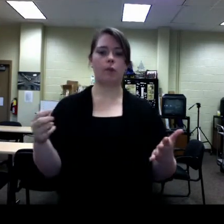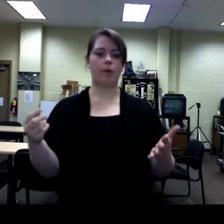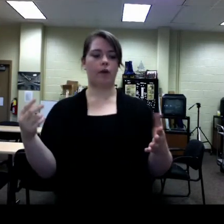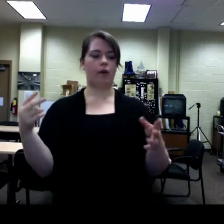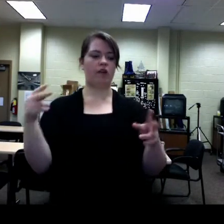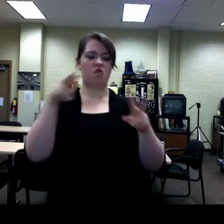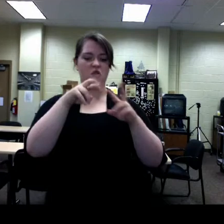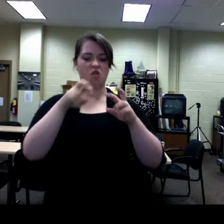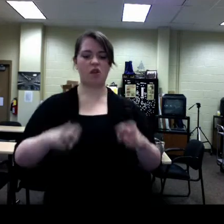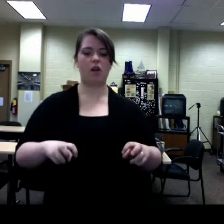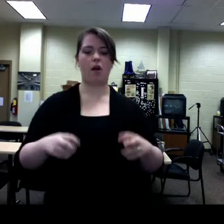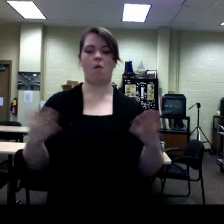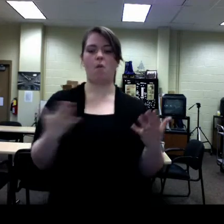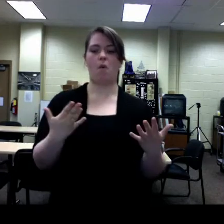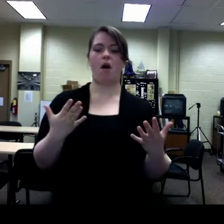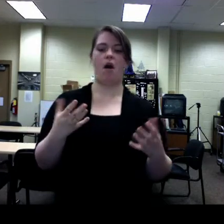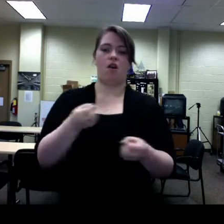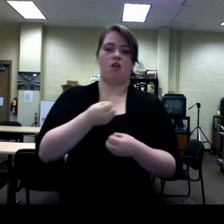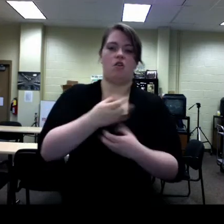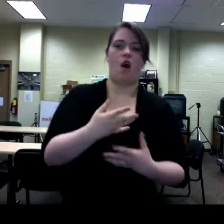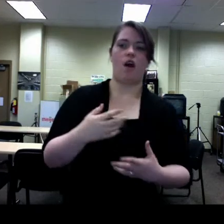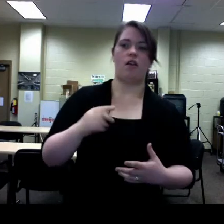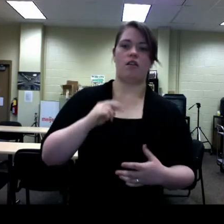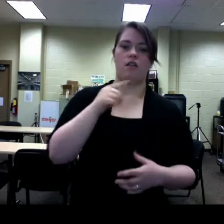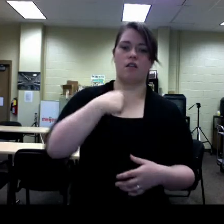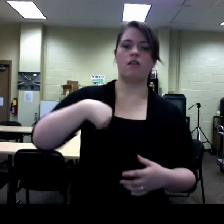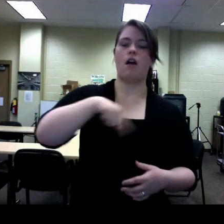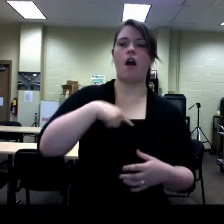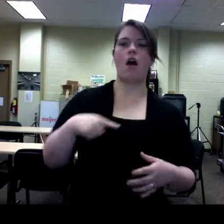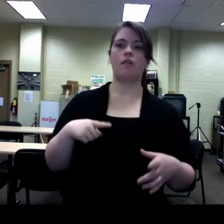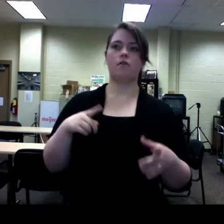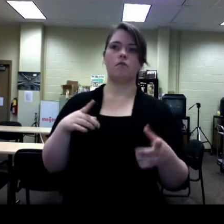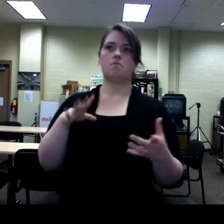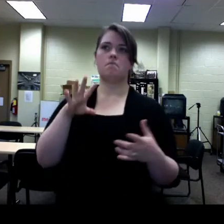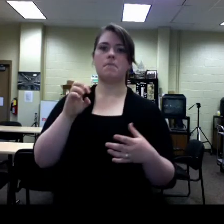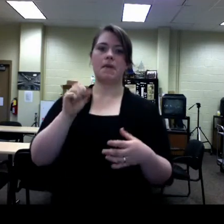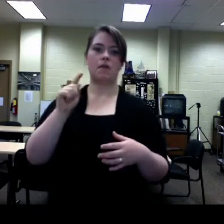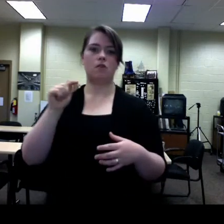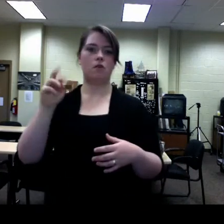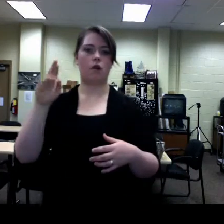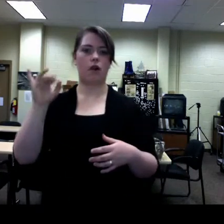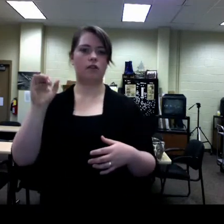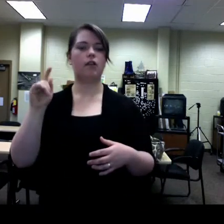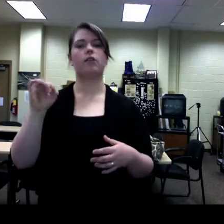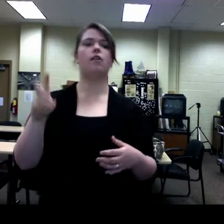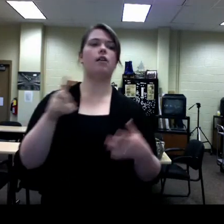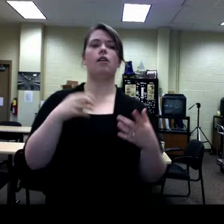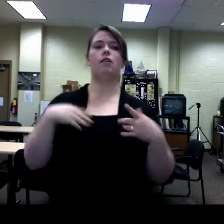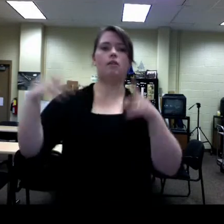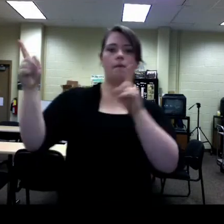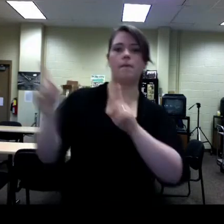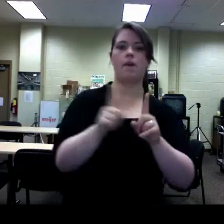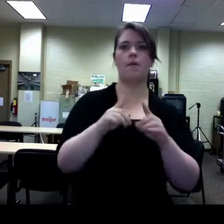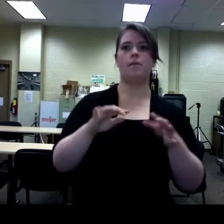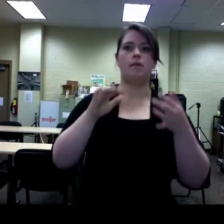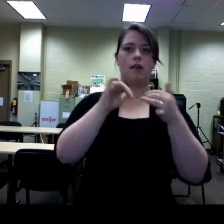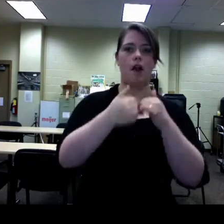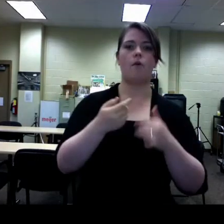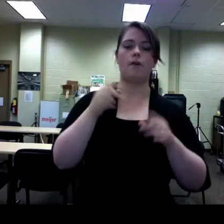up, how might we be more successful in that, and then we're also going to look at some of the